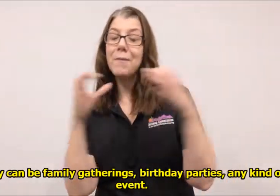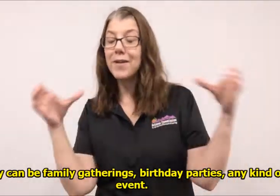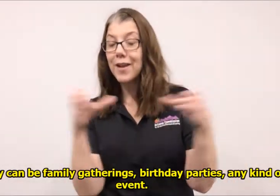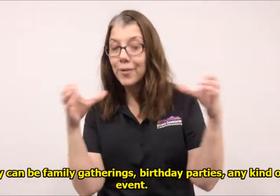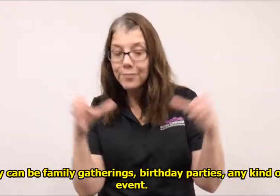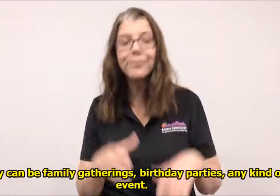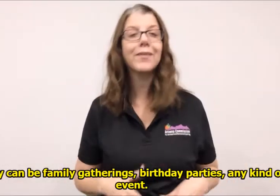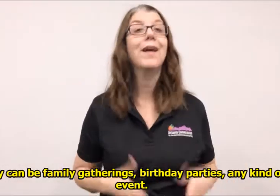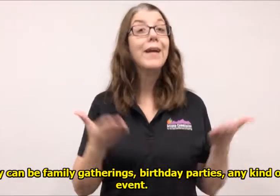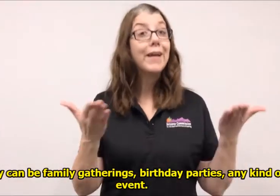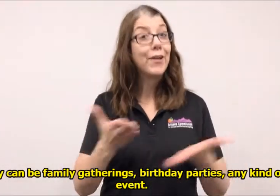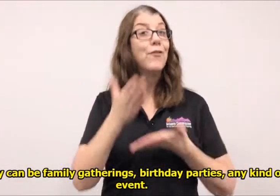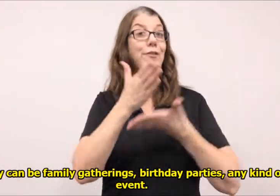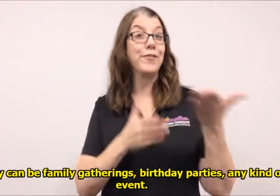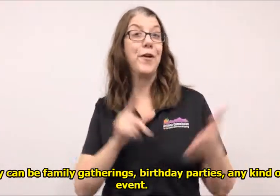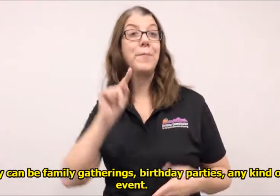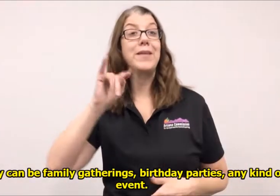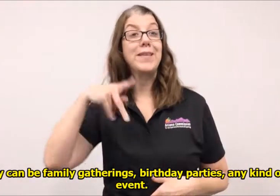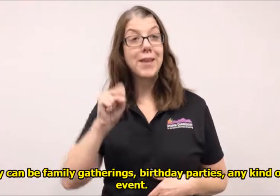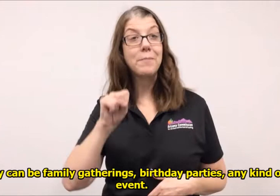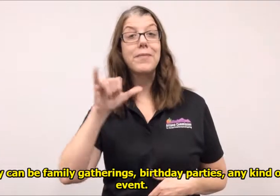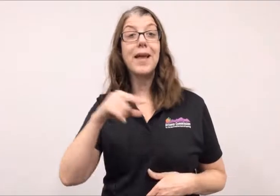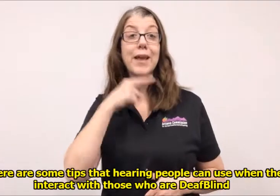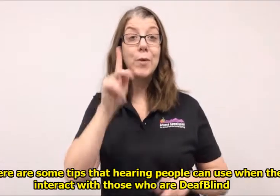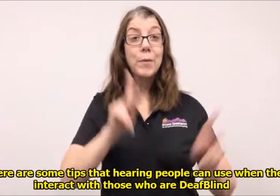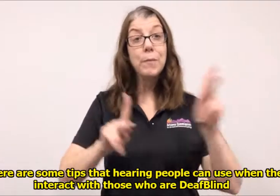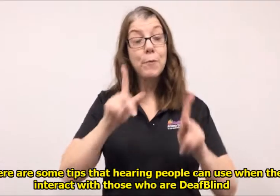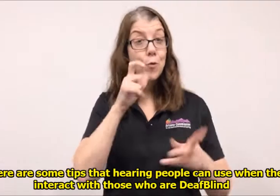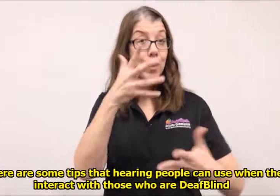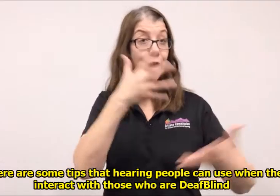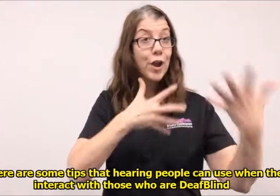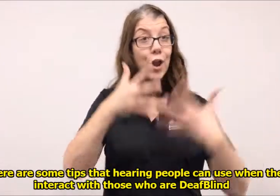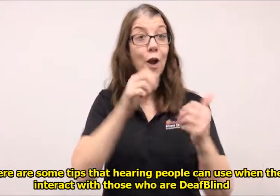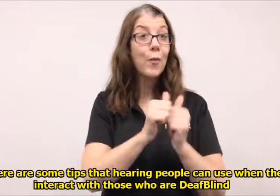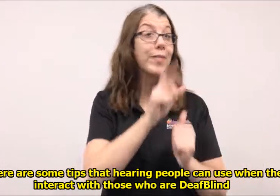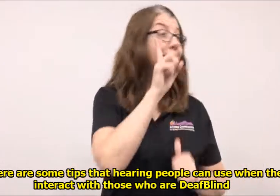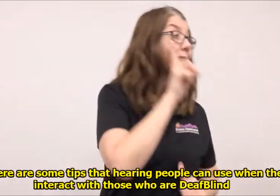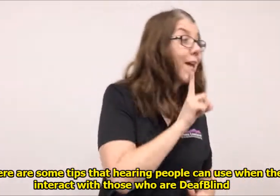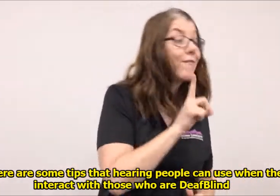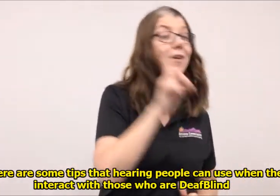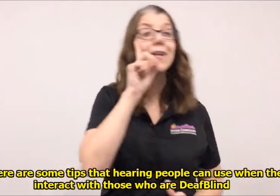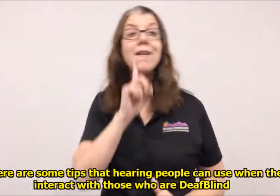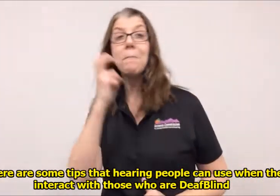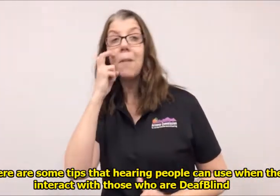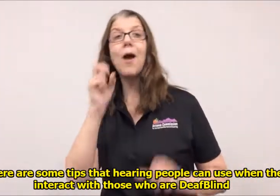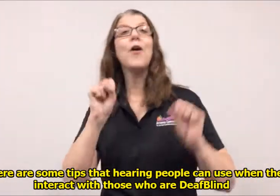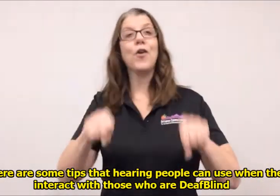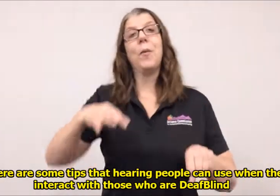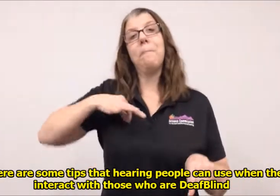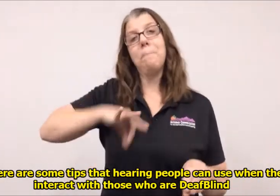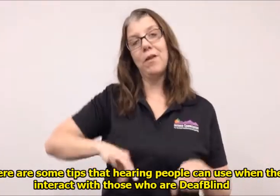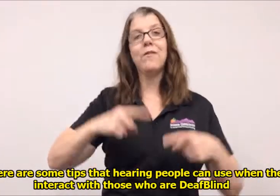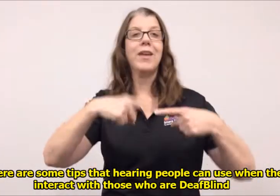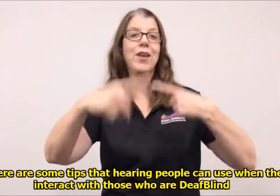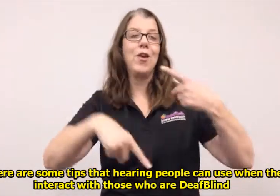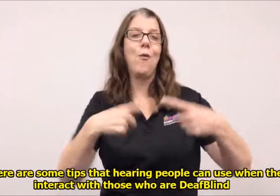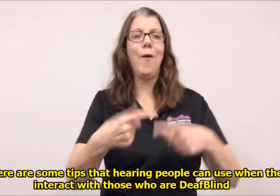birthday parties, any kind of event. So here are some tips that hearing people can use when they interact with those who are deaf-blind that they